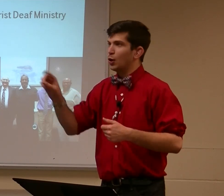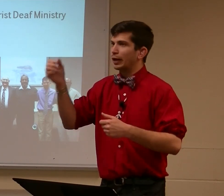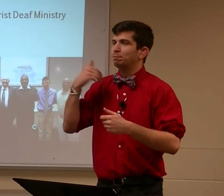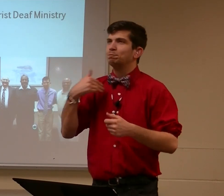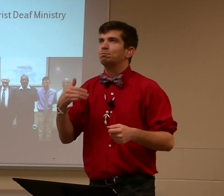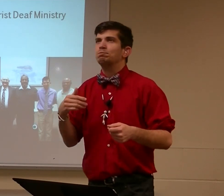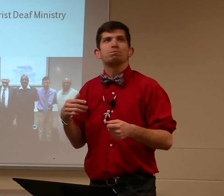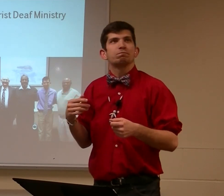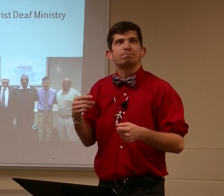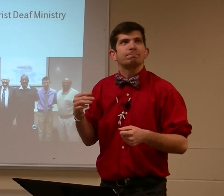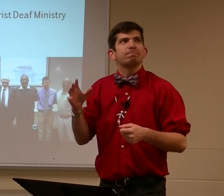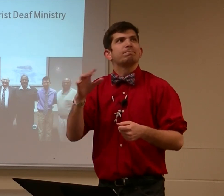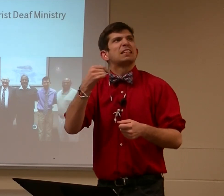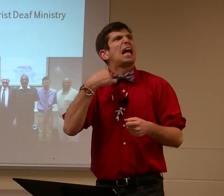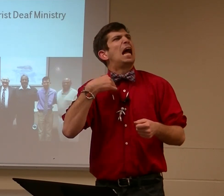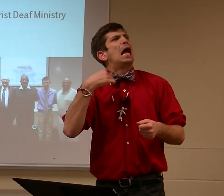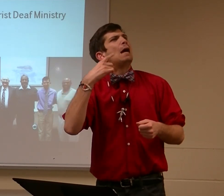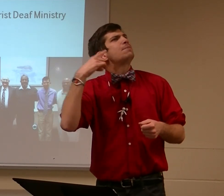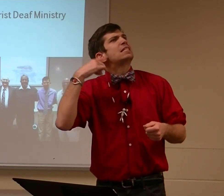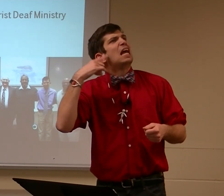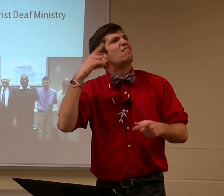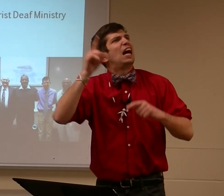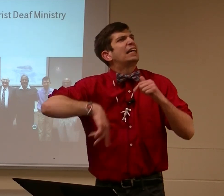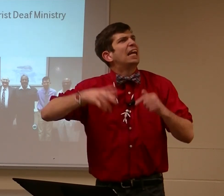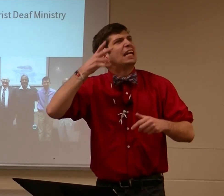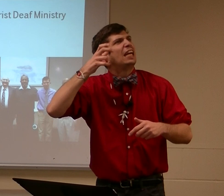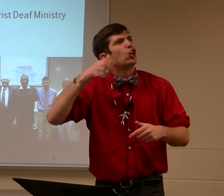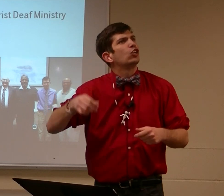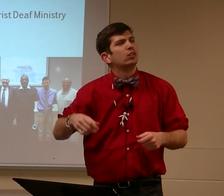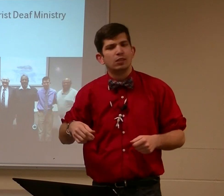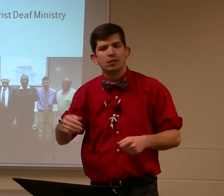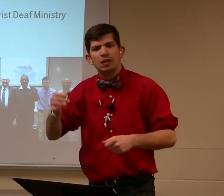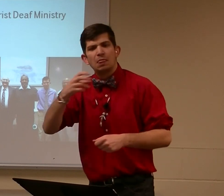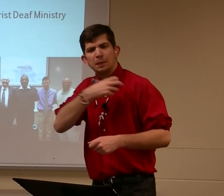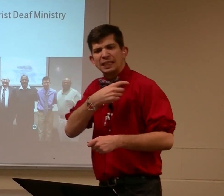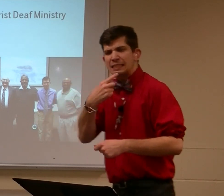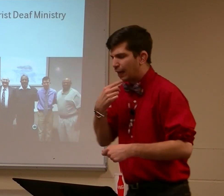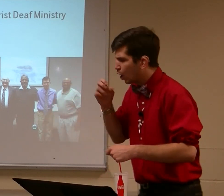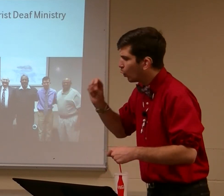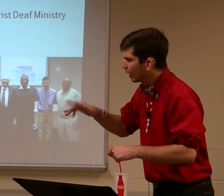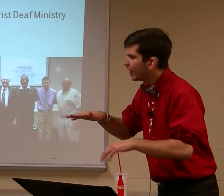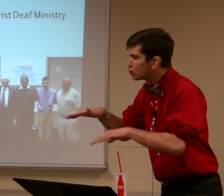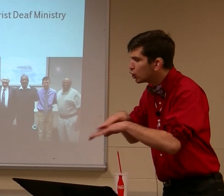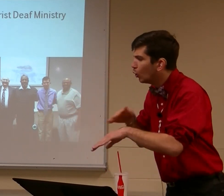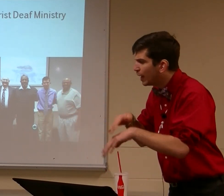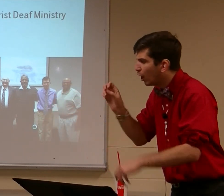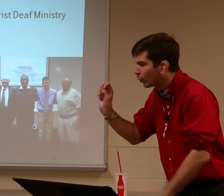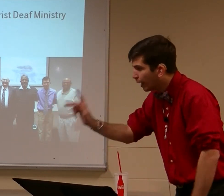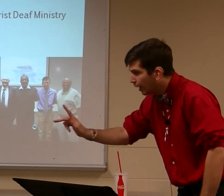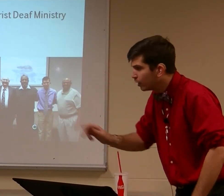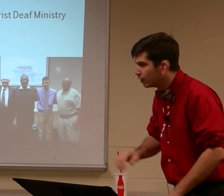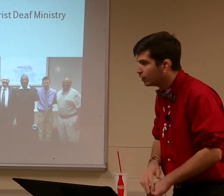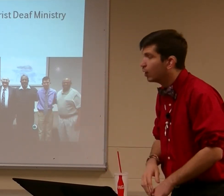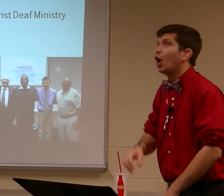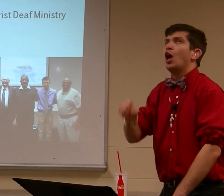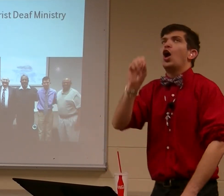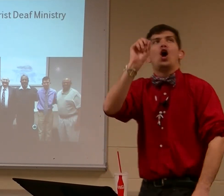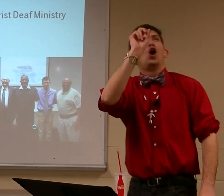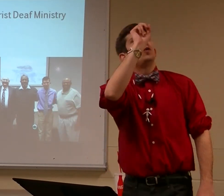"Okay. I'm deaf. I can't hear." The police said, "Okay, slow down, okay?"